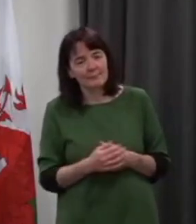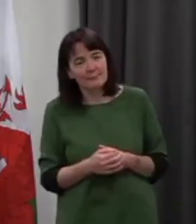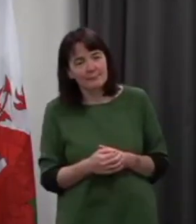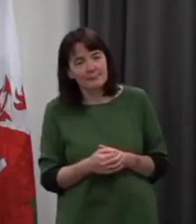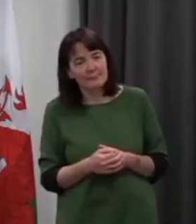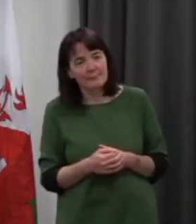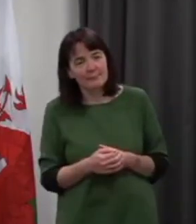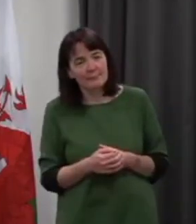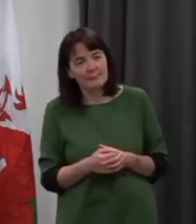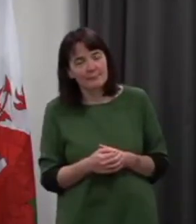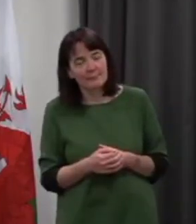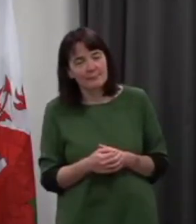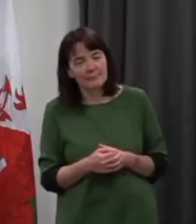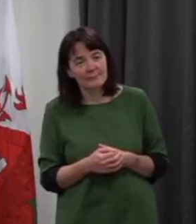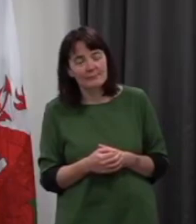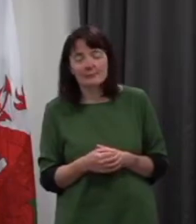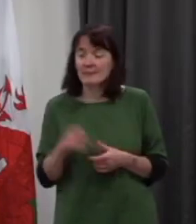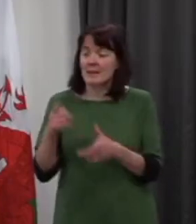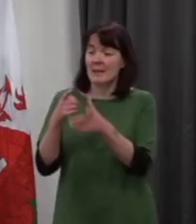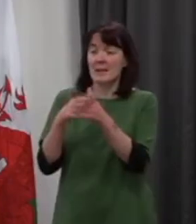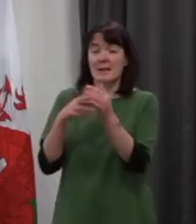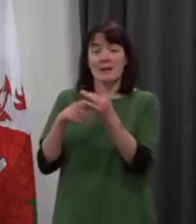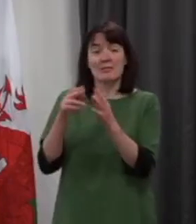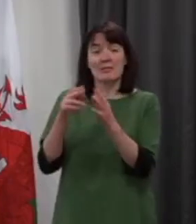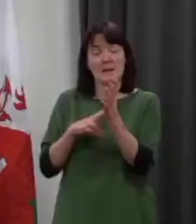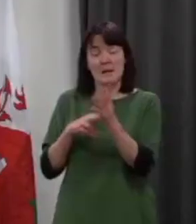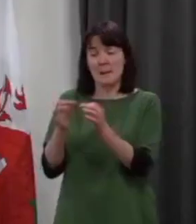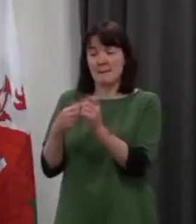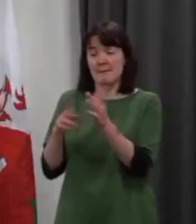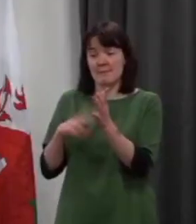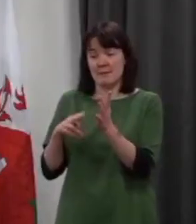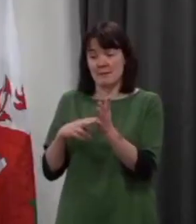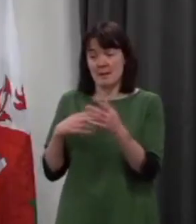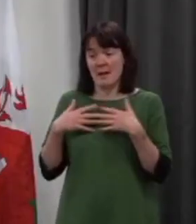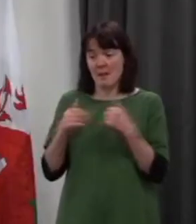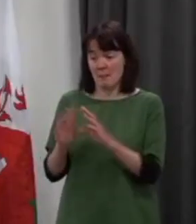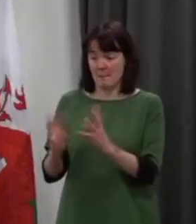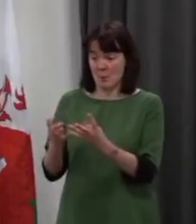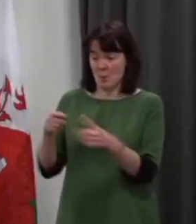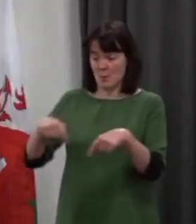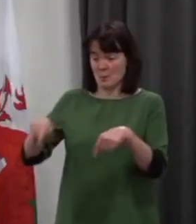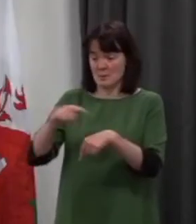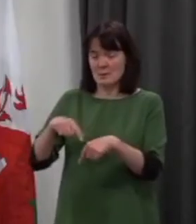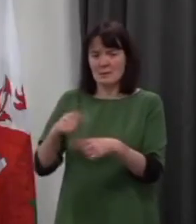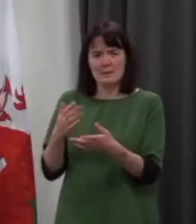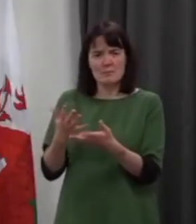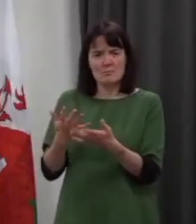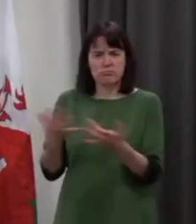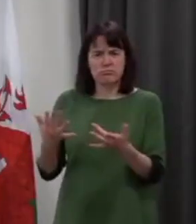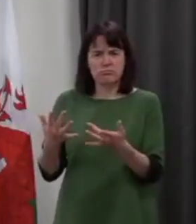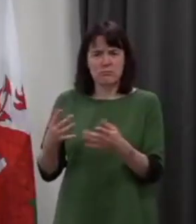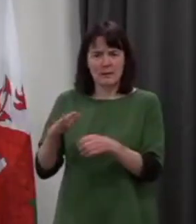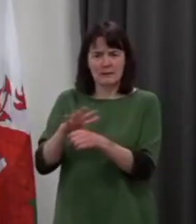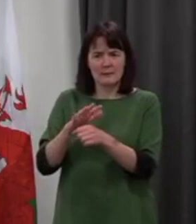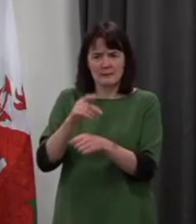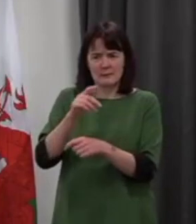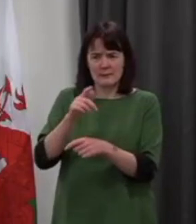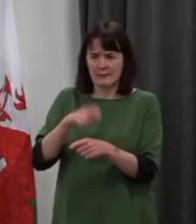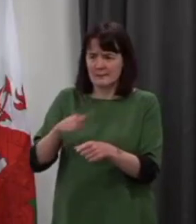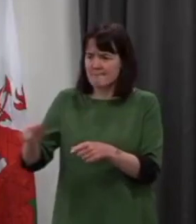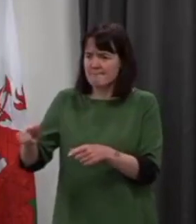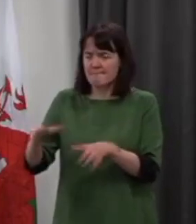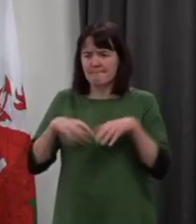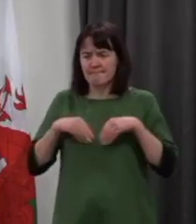start by asking about an Iron Bevan Health Board. We've been told that the high number of cases there is due to the proximity with England